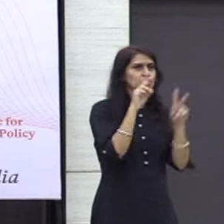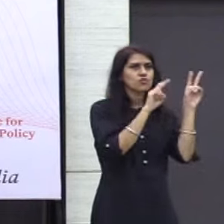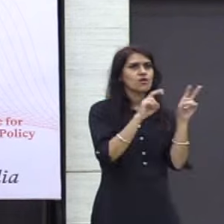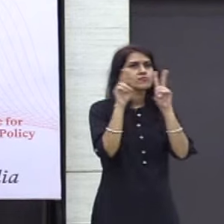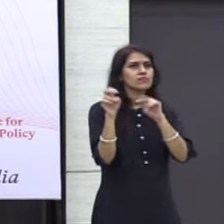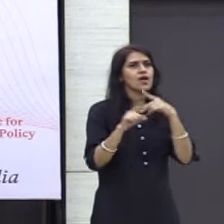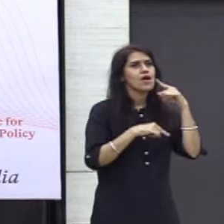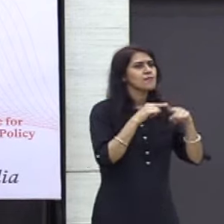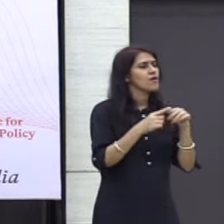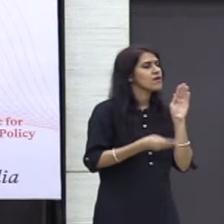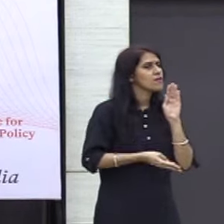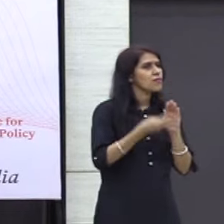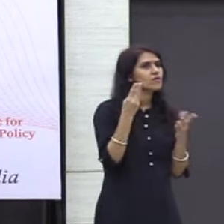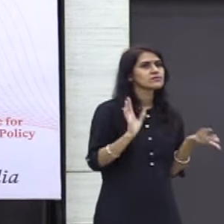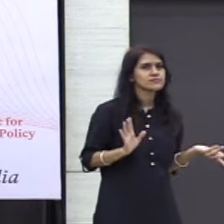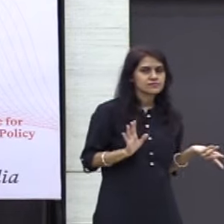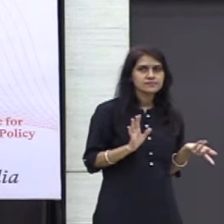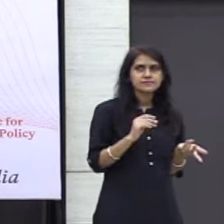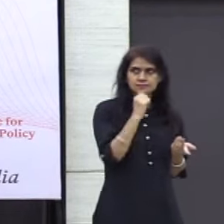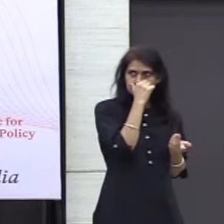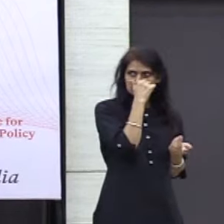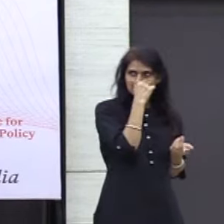Iski girafdari ho gayi,